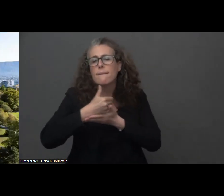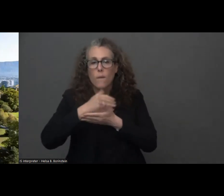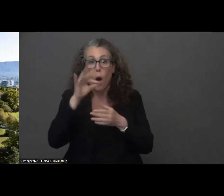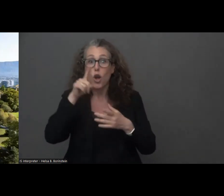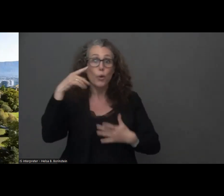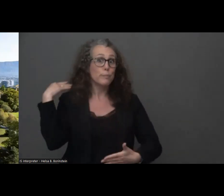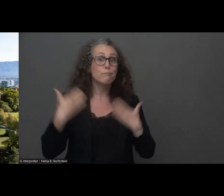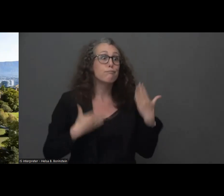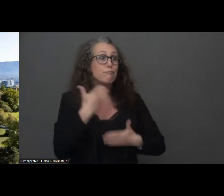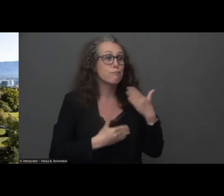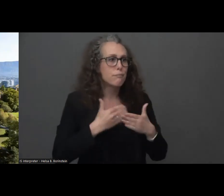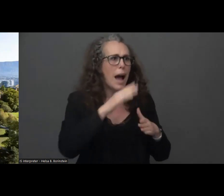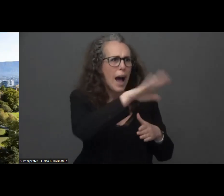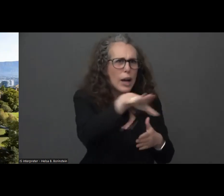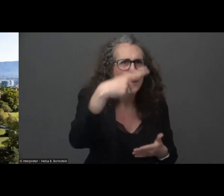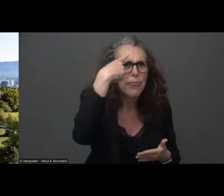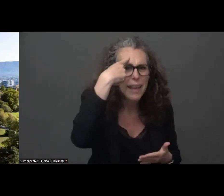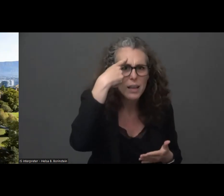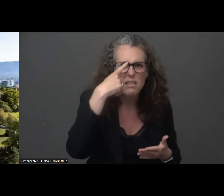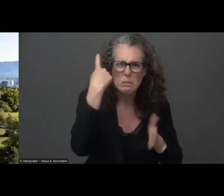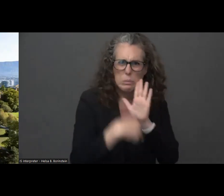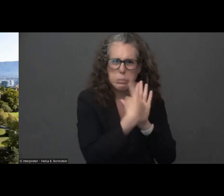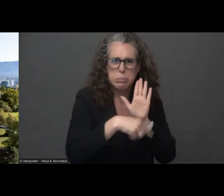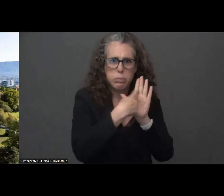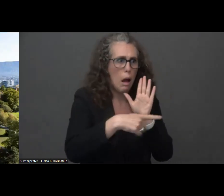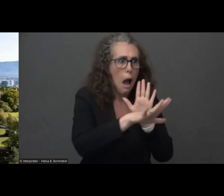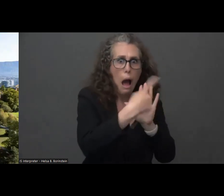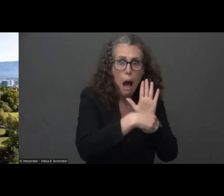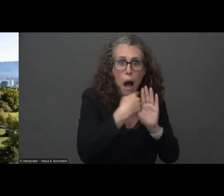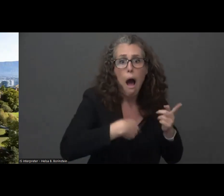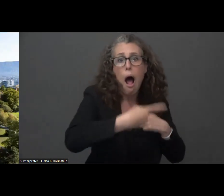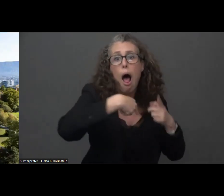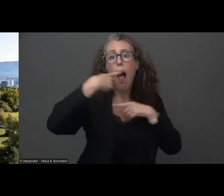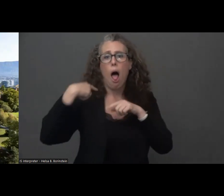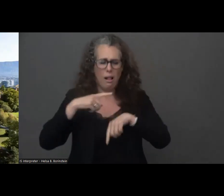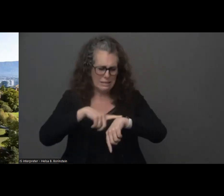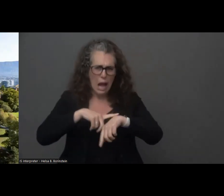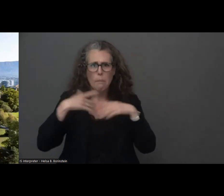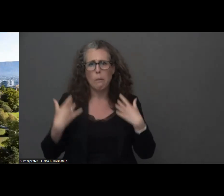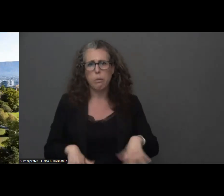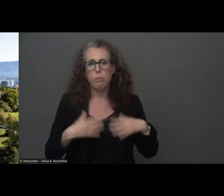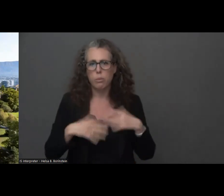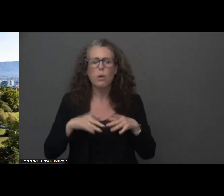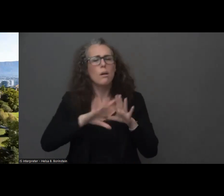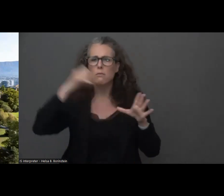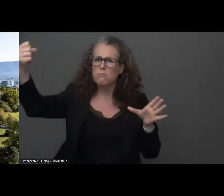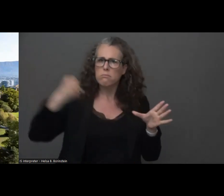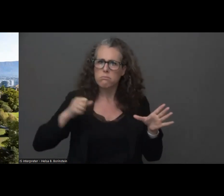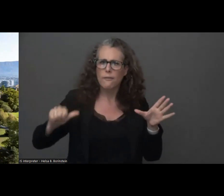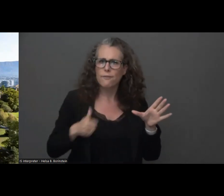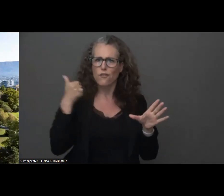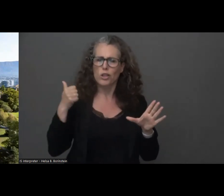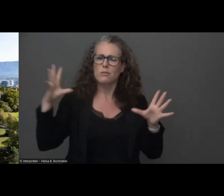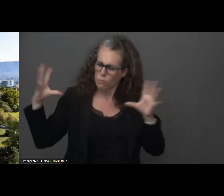most importantly, it will help you start now in ensuring that your procurement activities support and even enhance inclusive